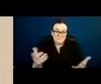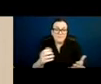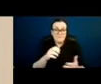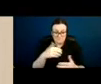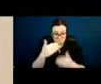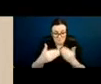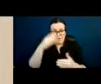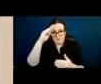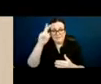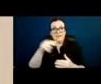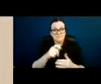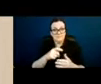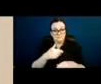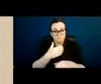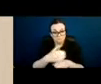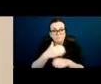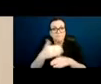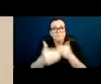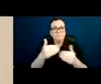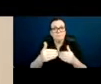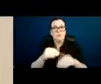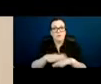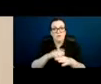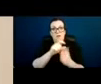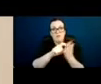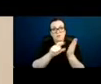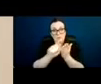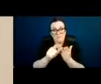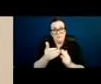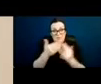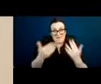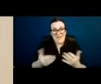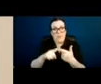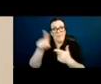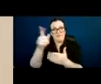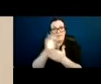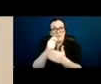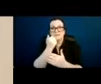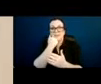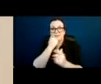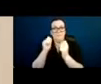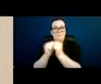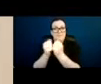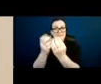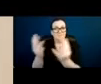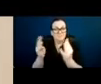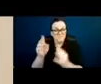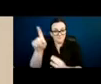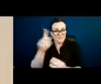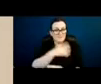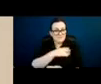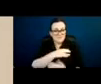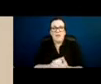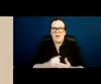Article 12 obligations between now and that appearance. Finally, I am very impressed by the programme for today's events and the high